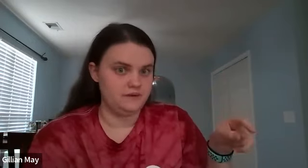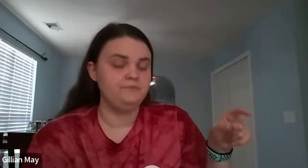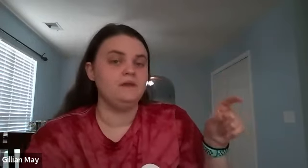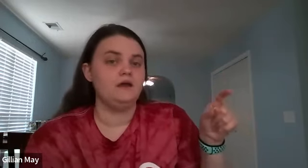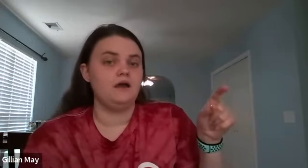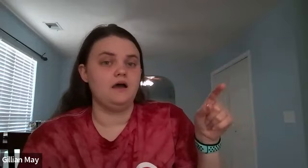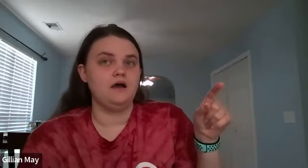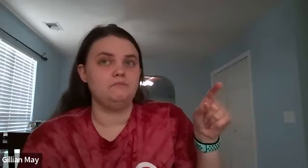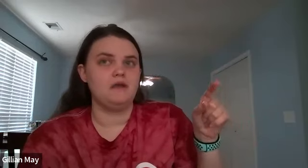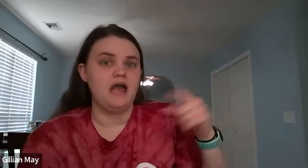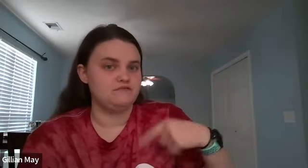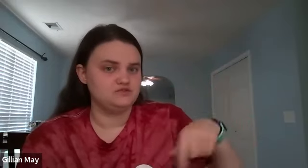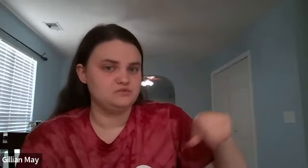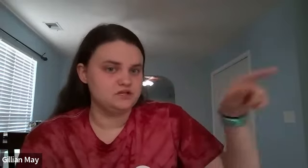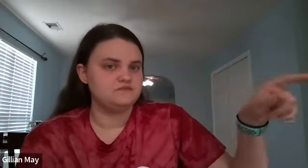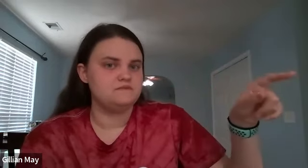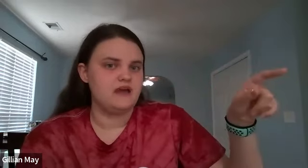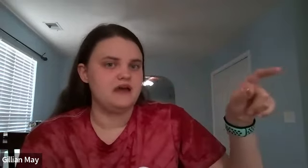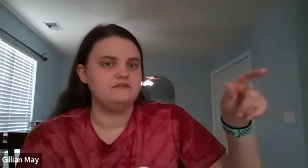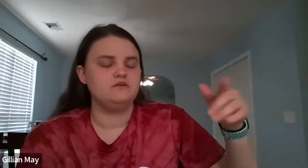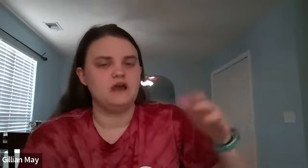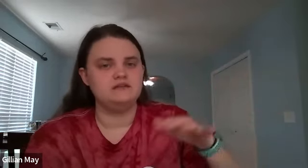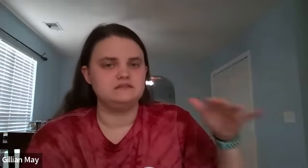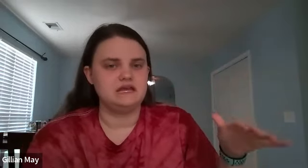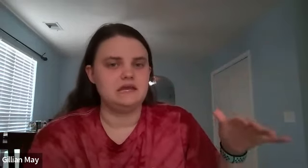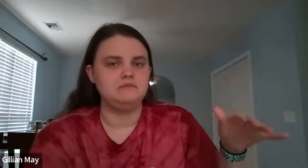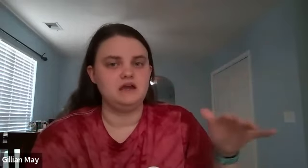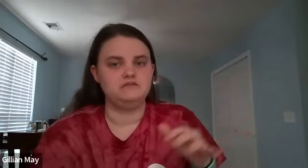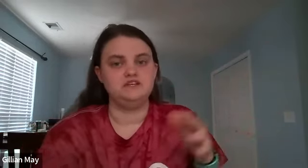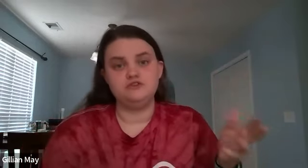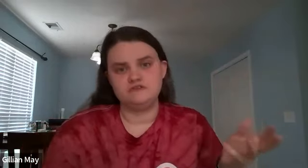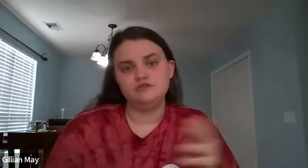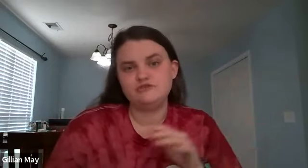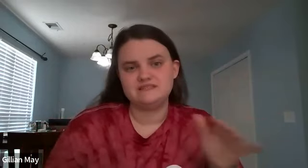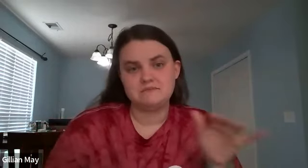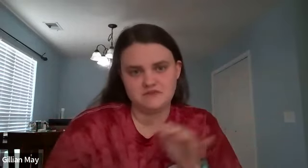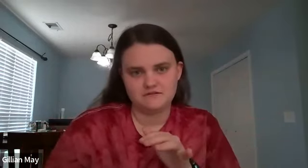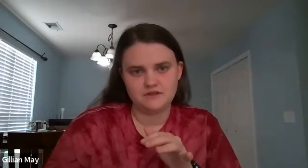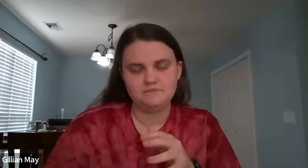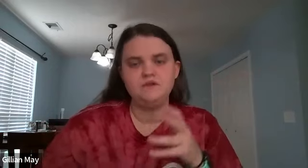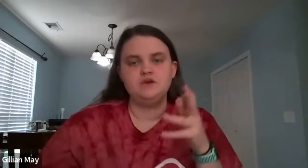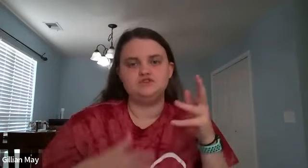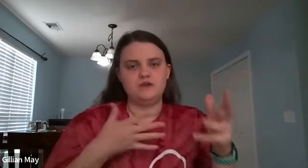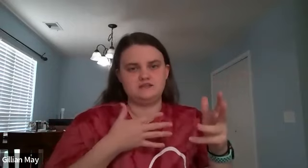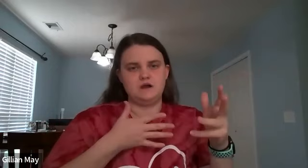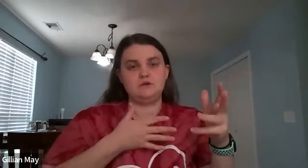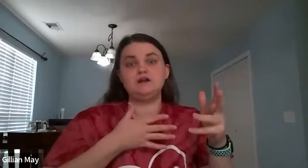one. Afterwards from that, they're kind of the same, you do the same thing for them. So that's why we're not going